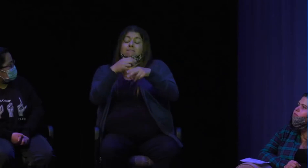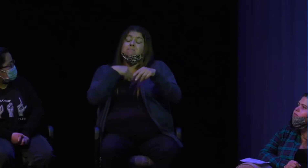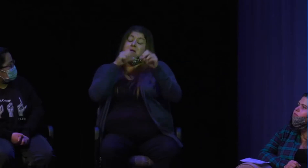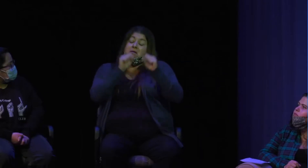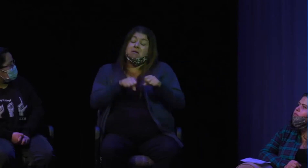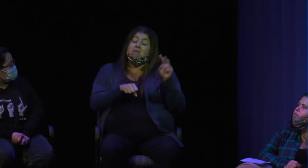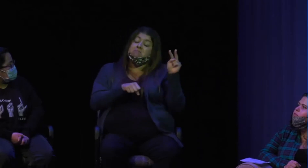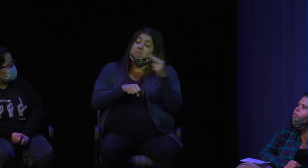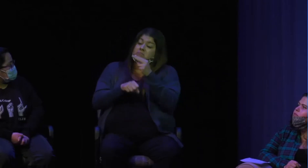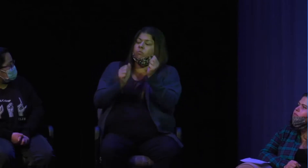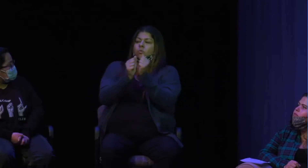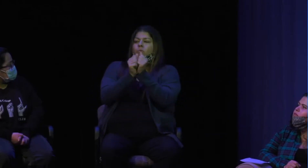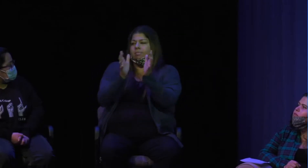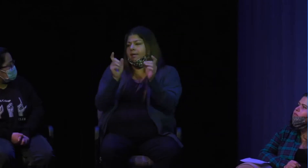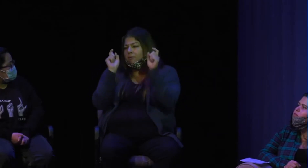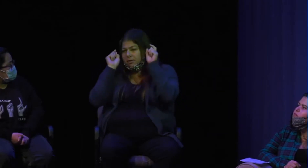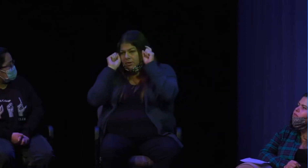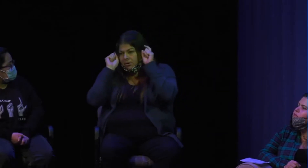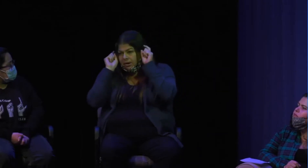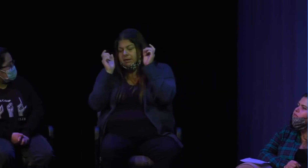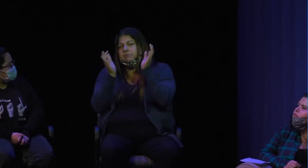either. So